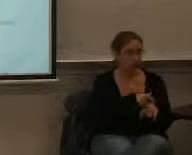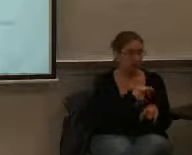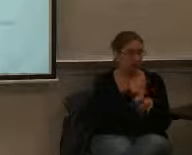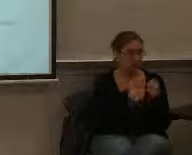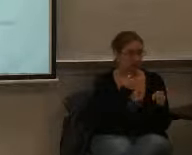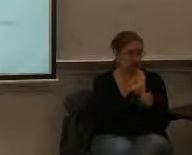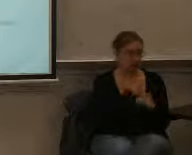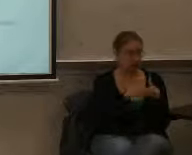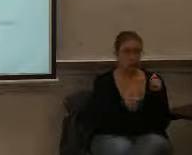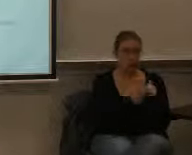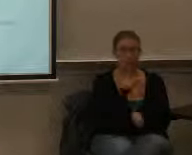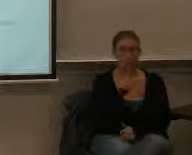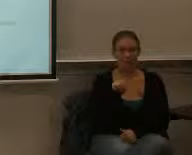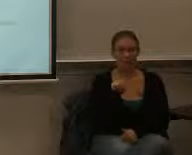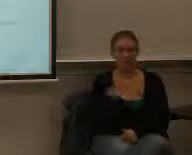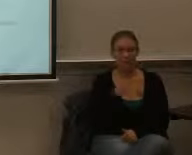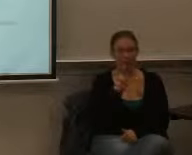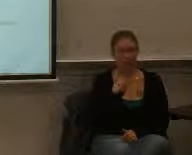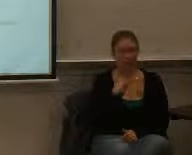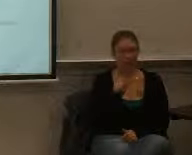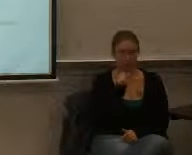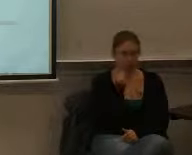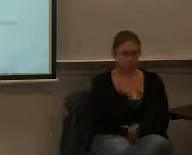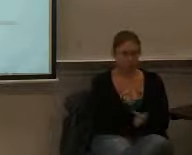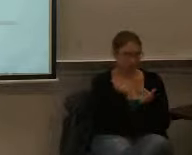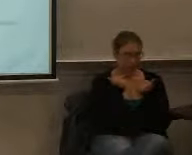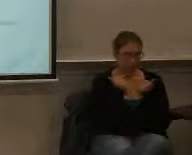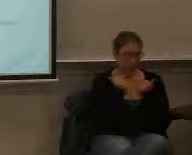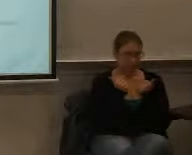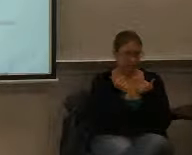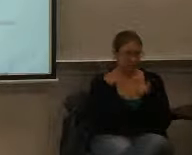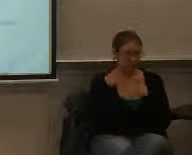the year when most of the Daphnia species don't.